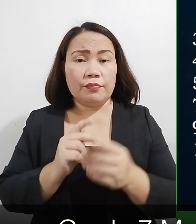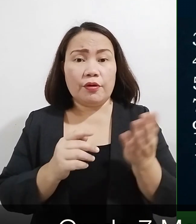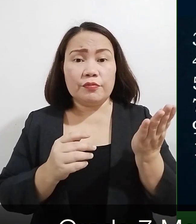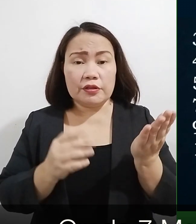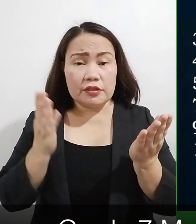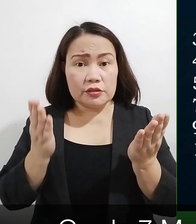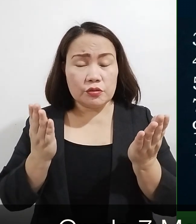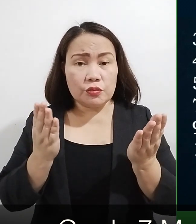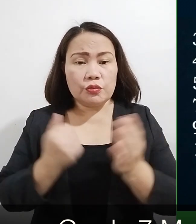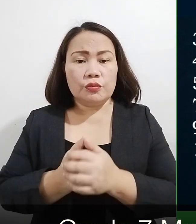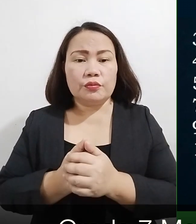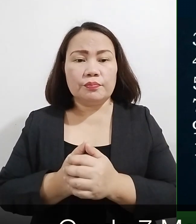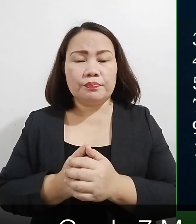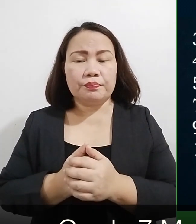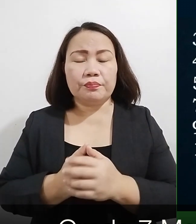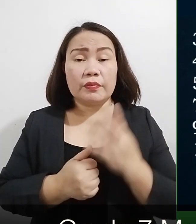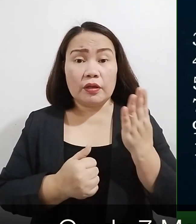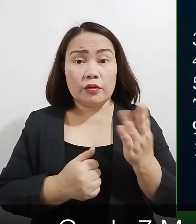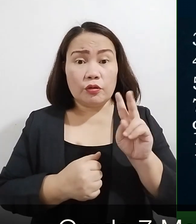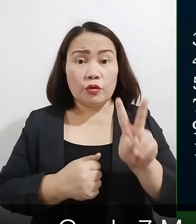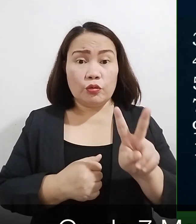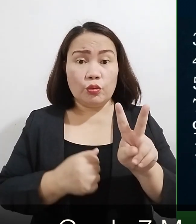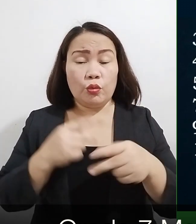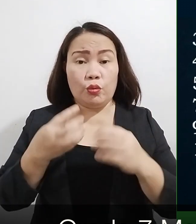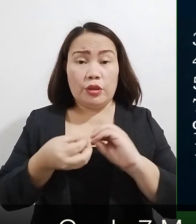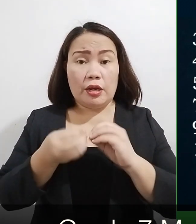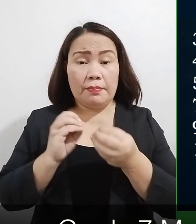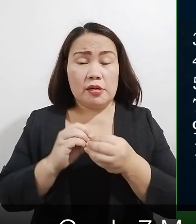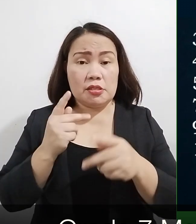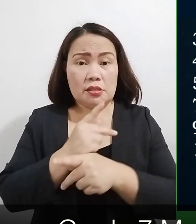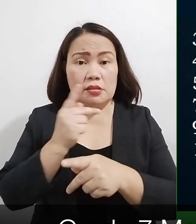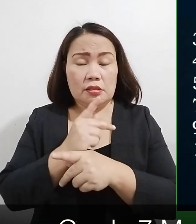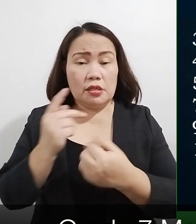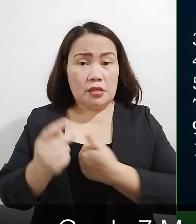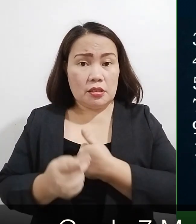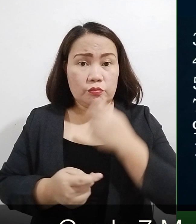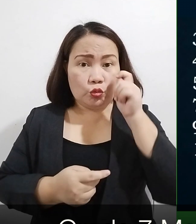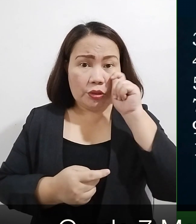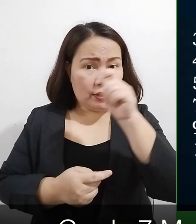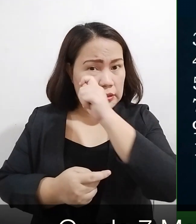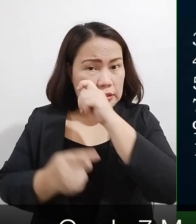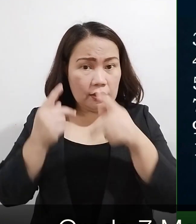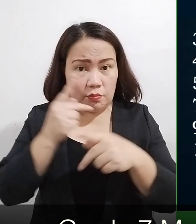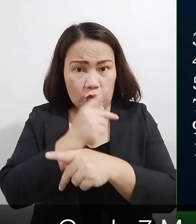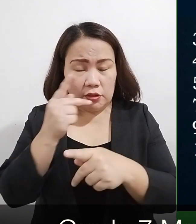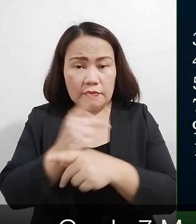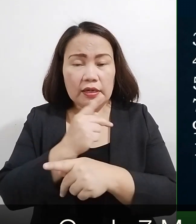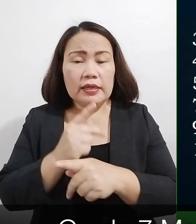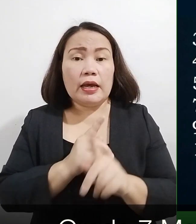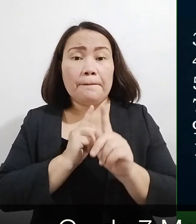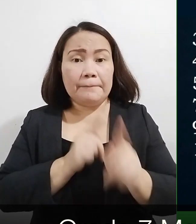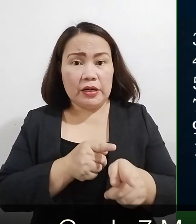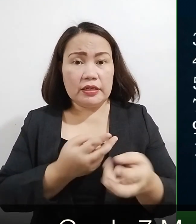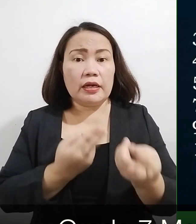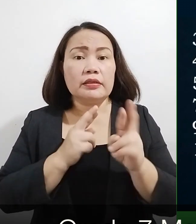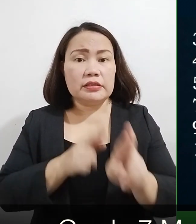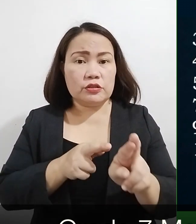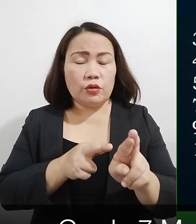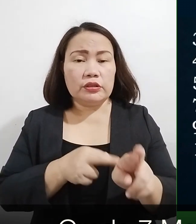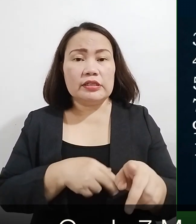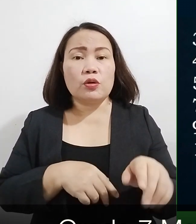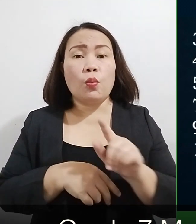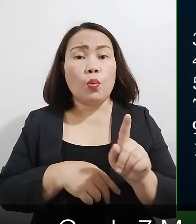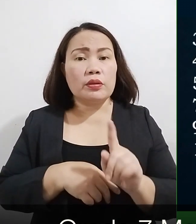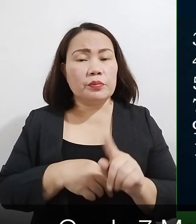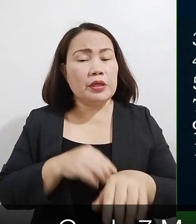nung dalawang numbers na pinag-multiply mo o minultiply mo by itself sa sarili niya, yung product nun o yung result nun